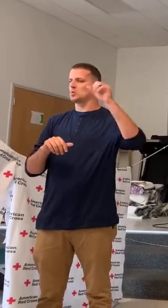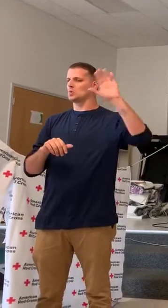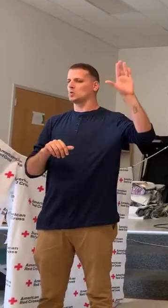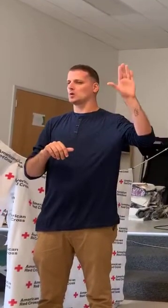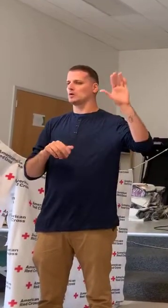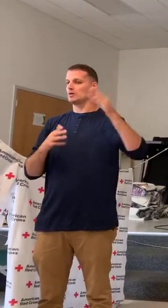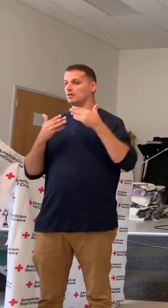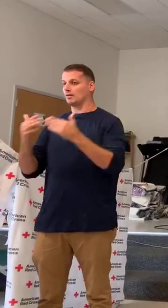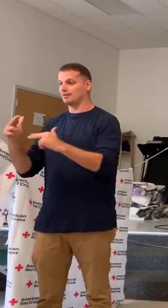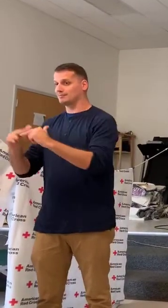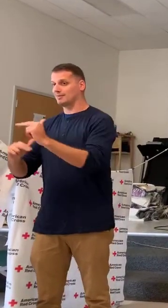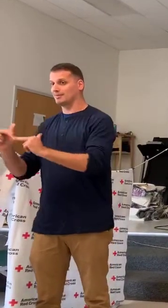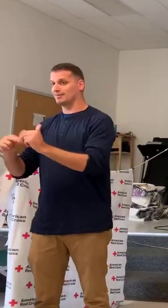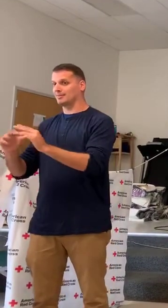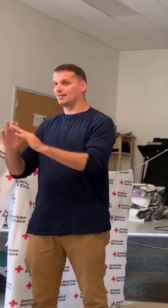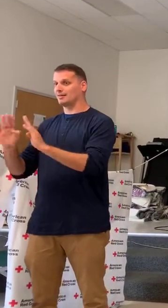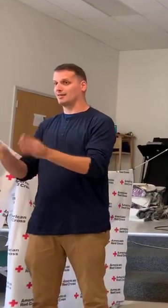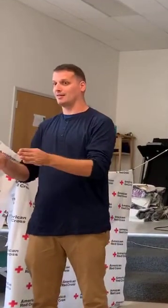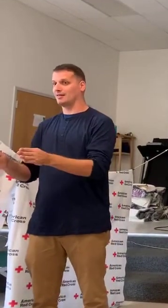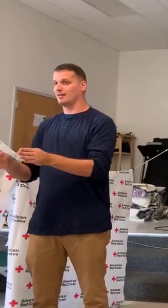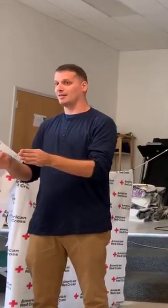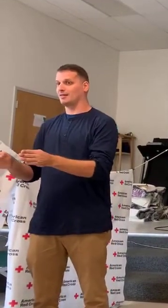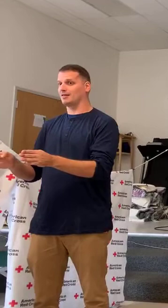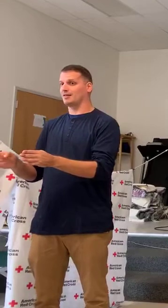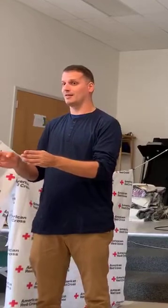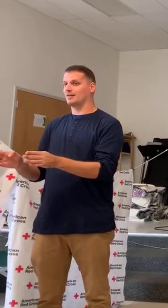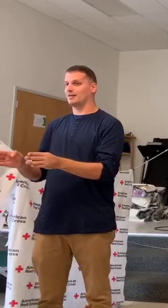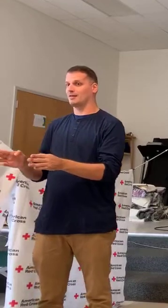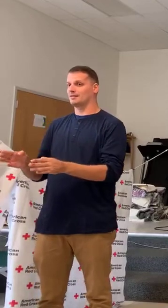any help. And I'll go ahead and pass that over to Ken.